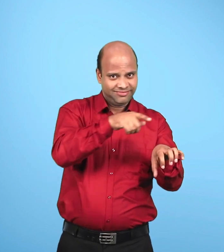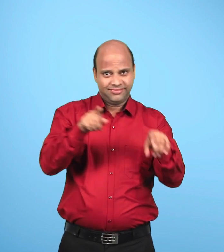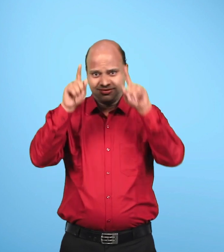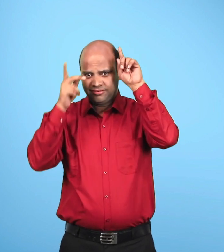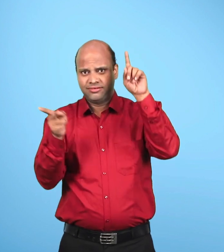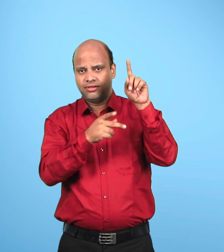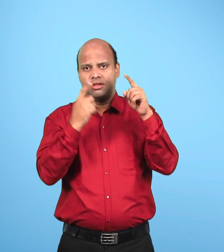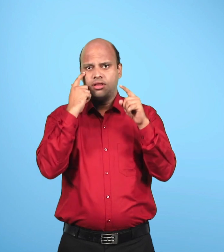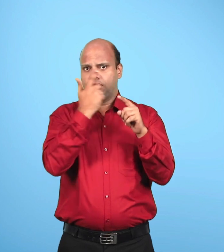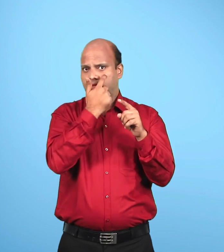side of the face?